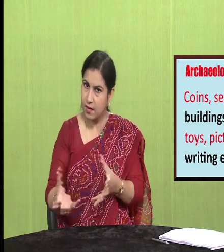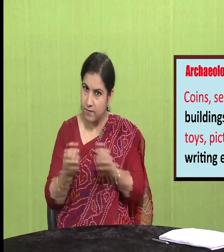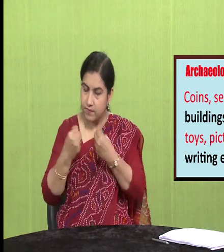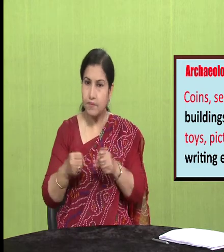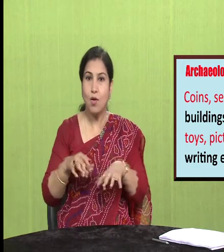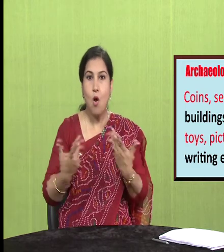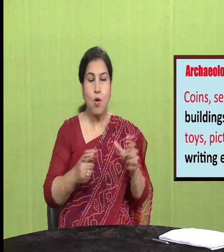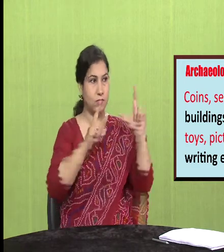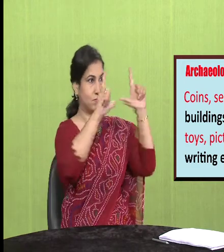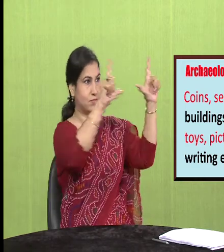pictures,